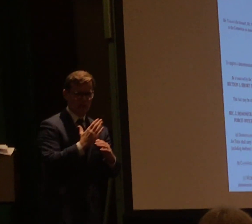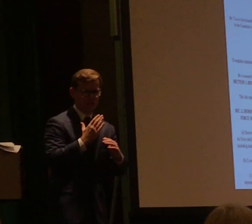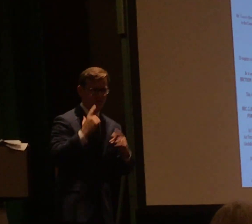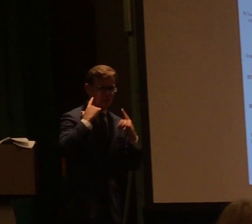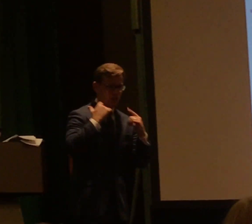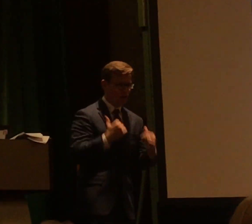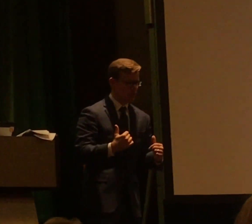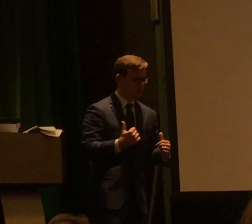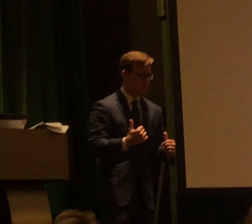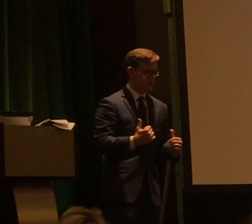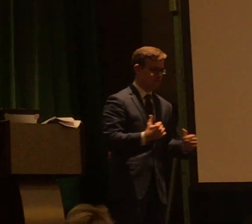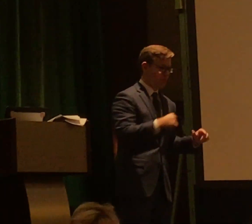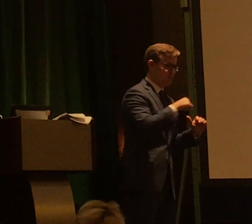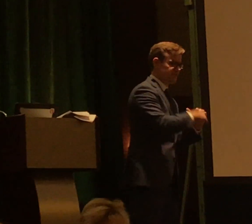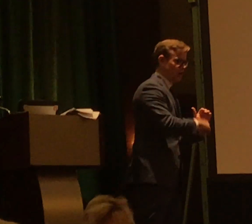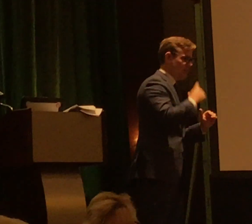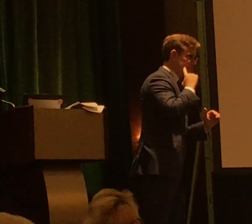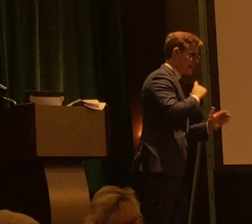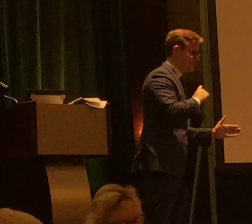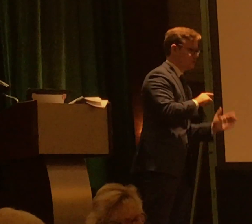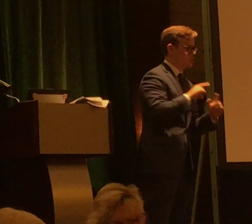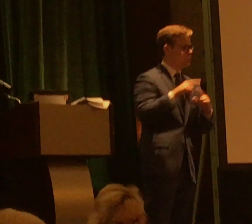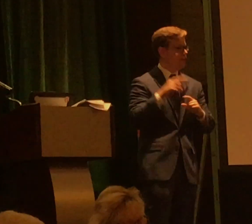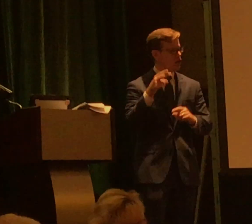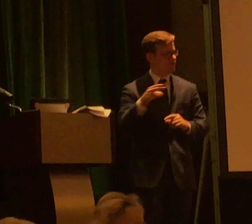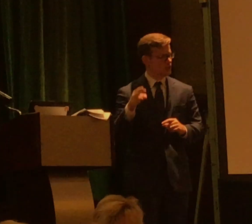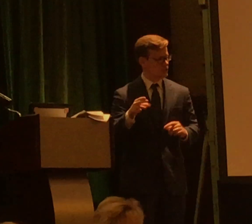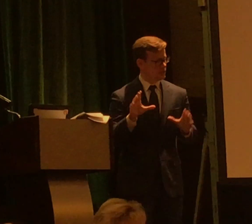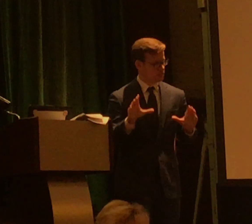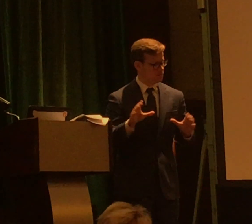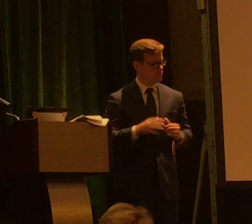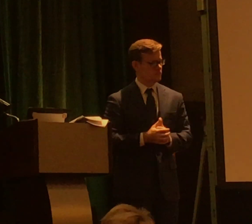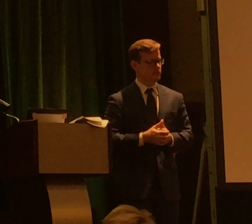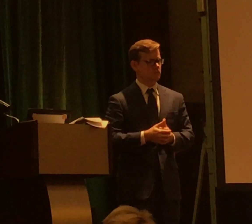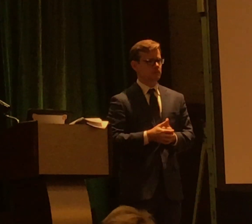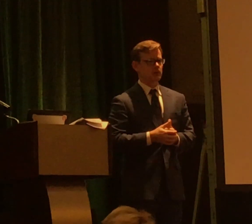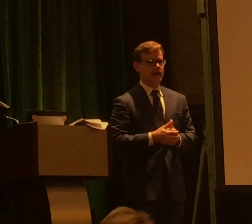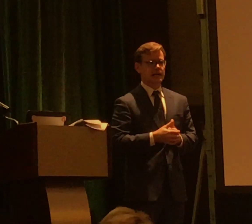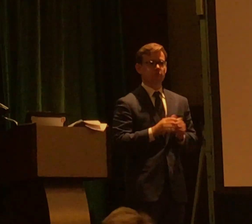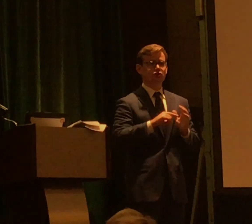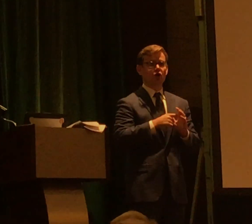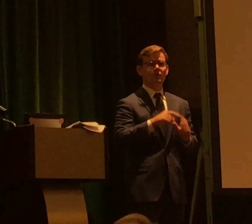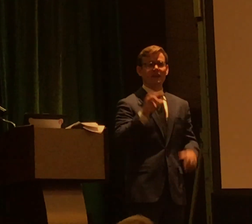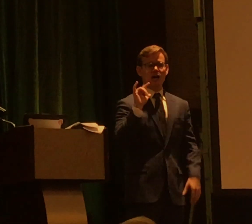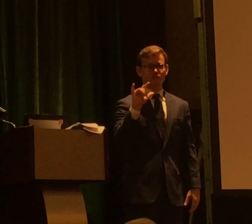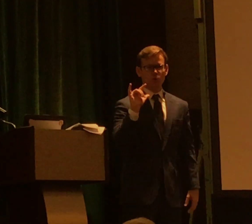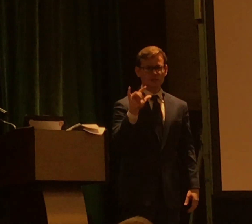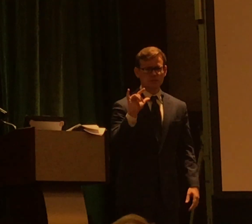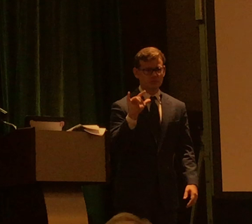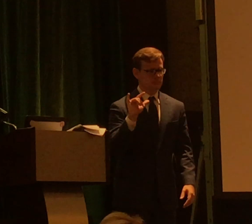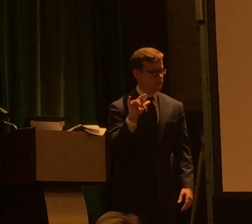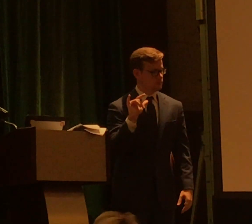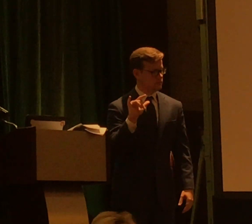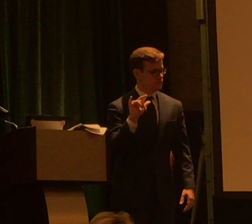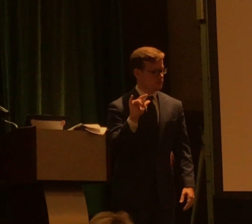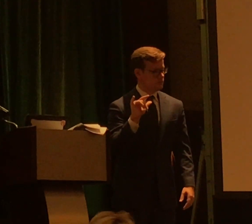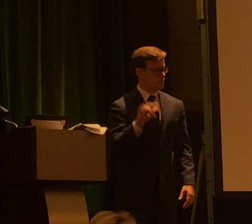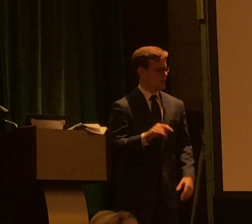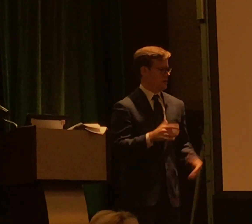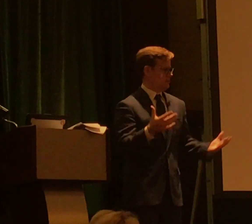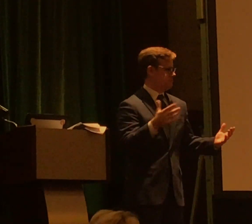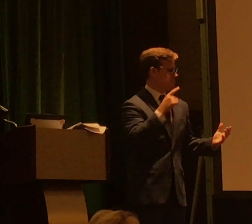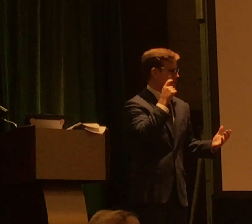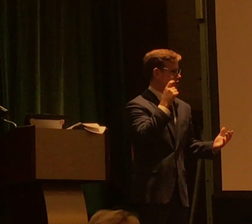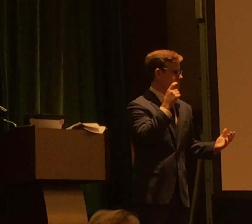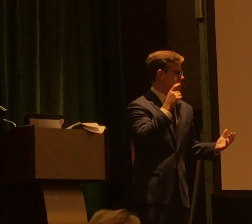20 candidates with a range of hearing loss, from profound hearing loss to someone who's hard of hearing, and